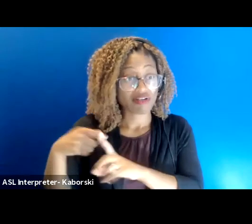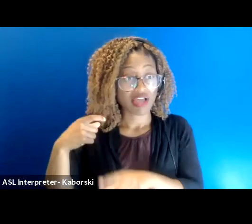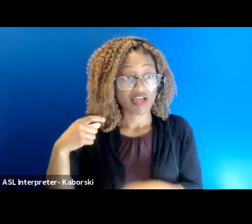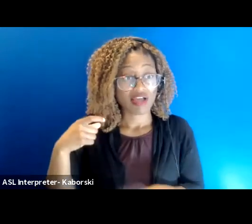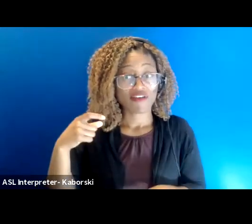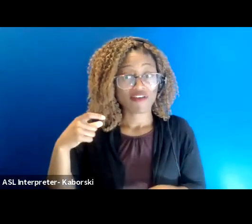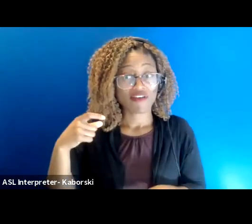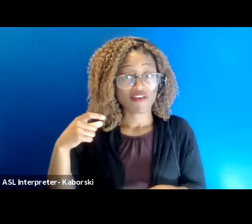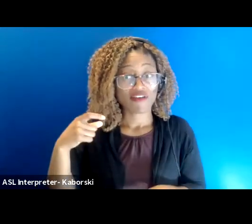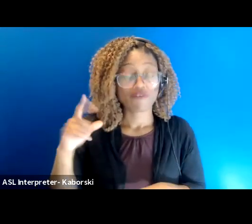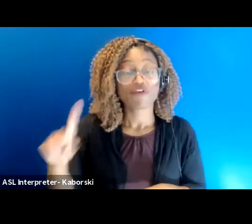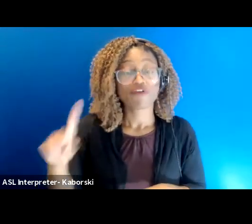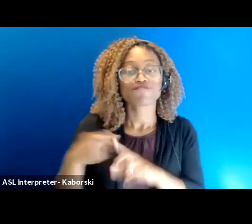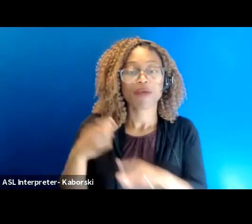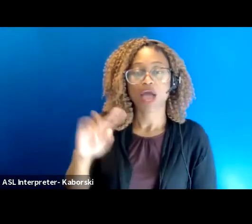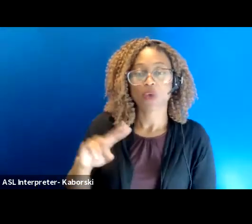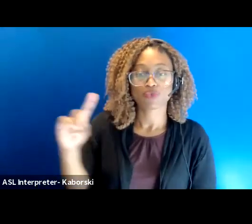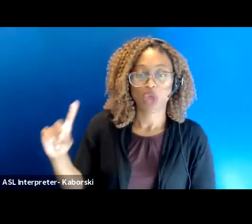911